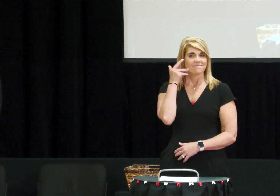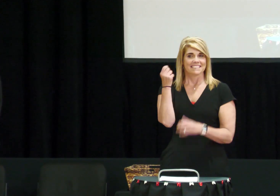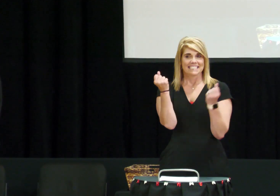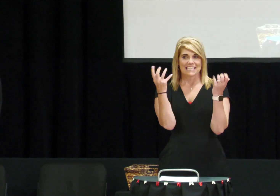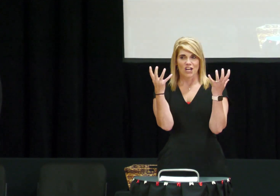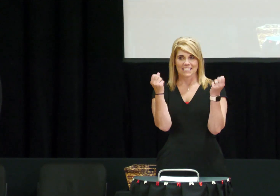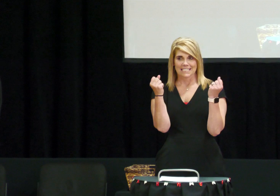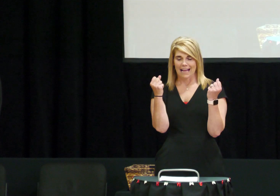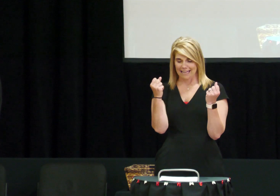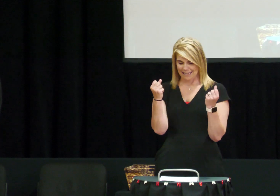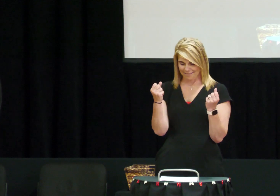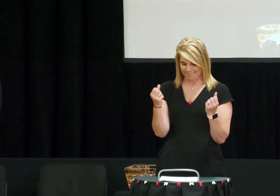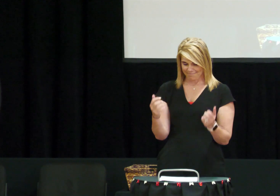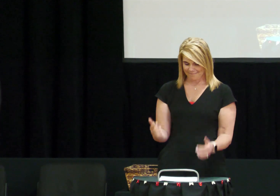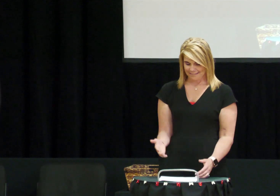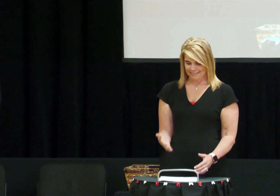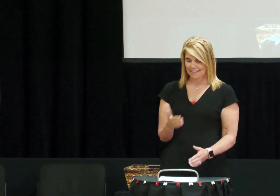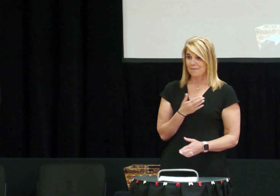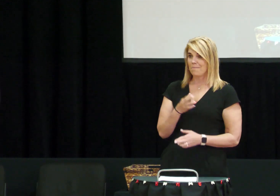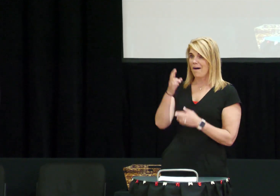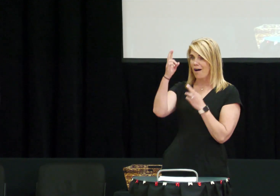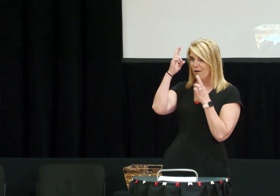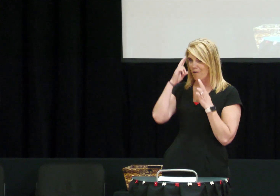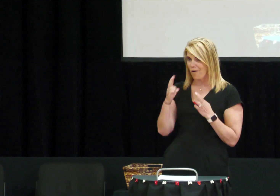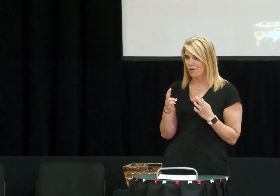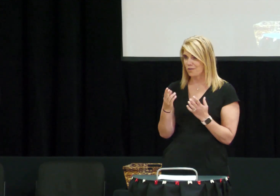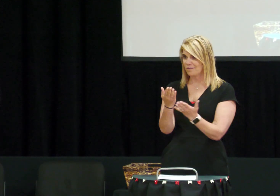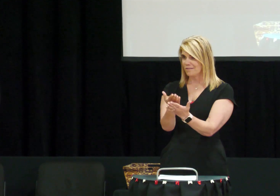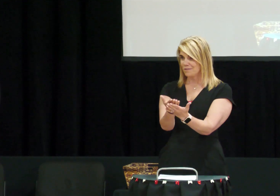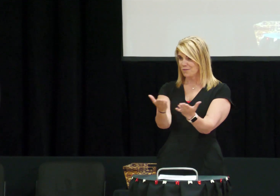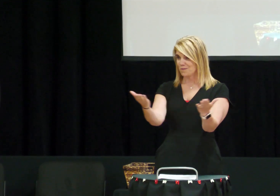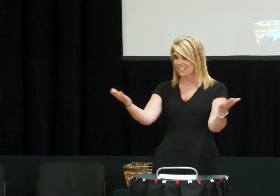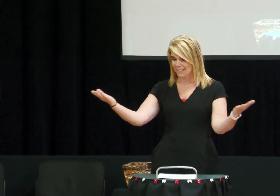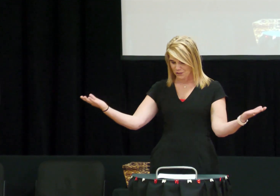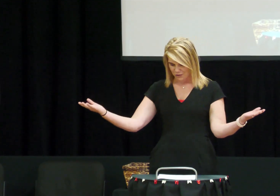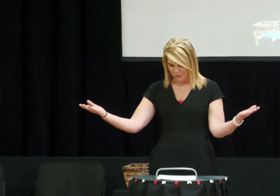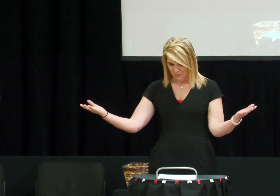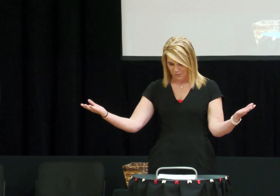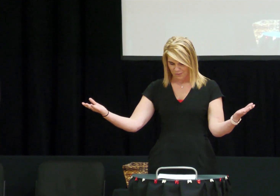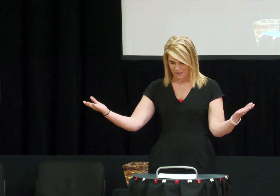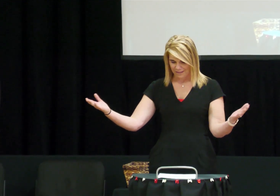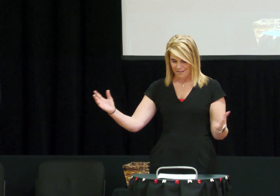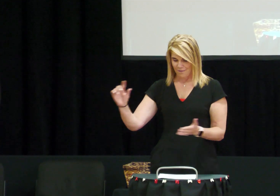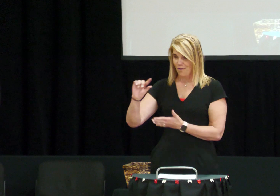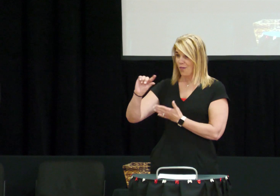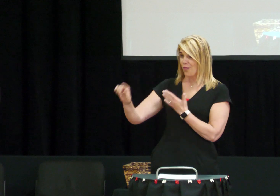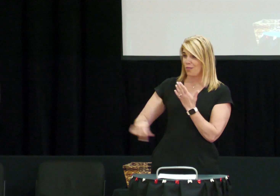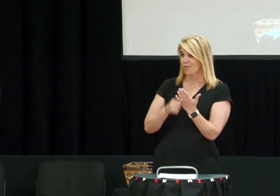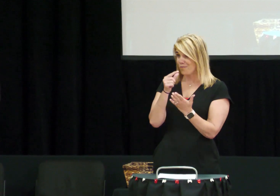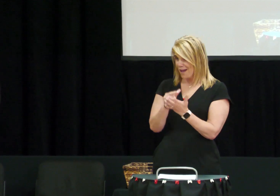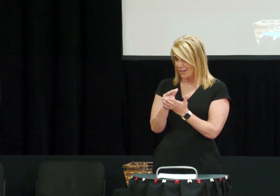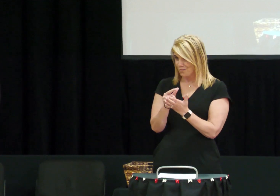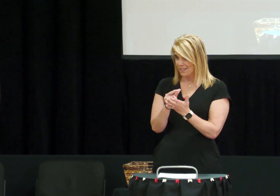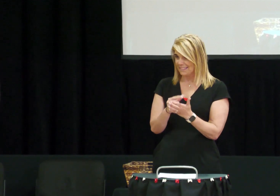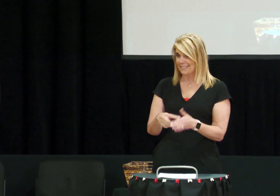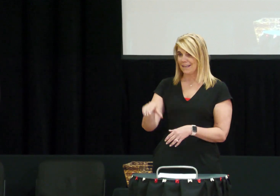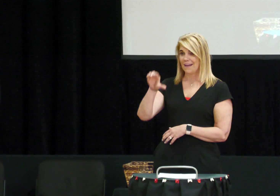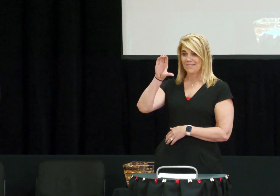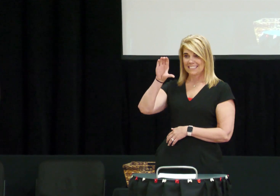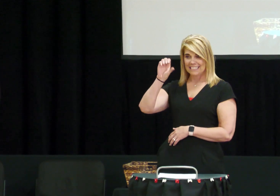This is Tara signing. It is my honor to present to you the